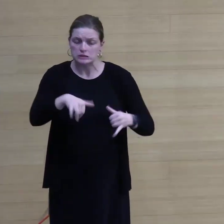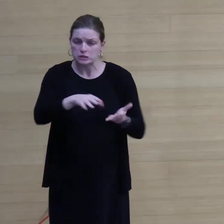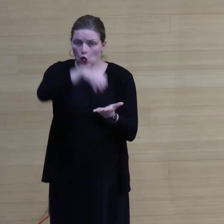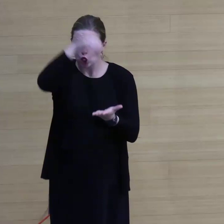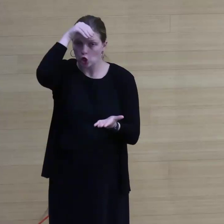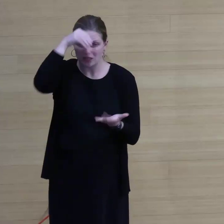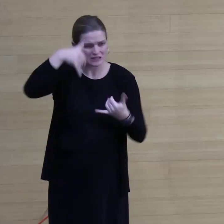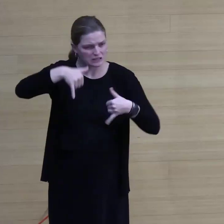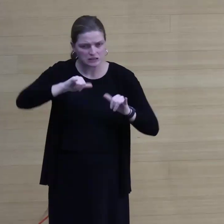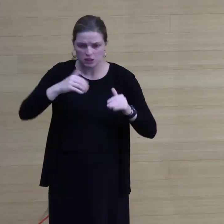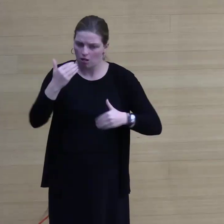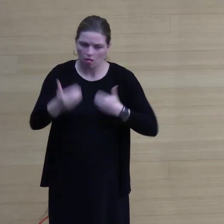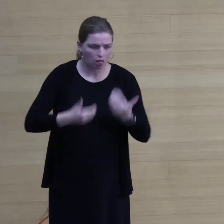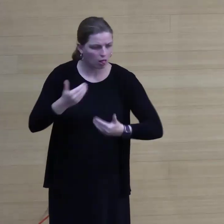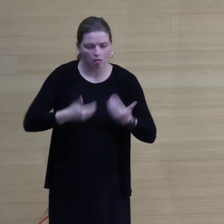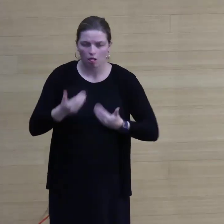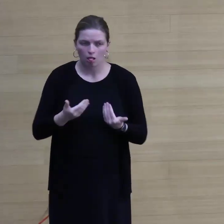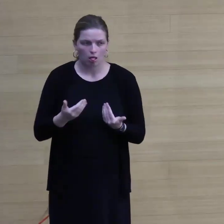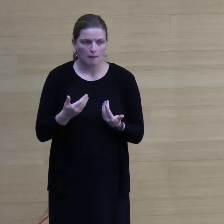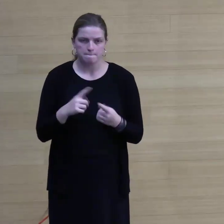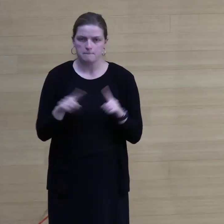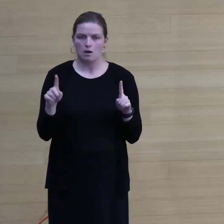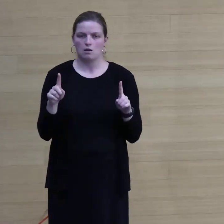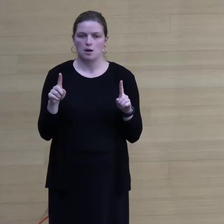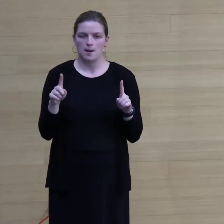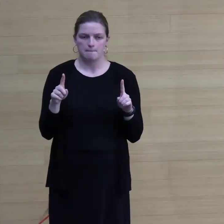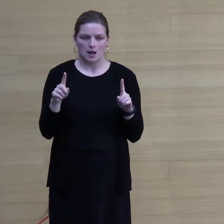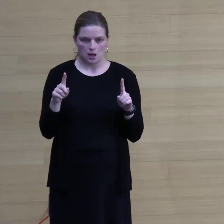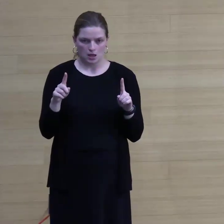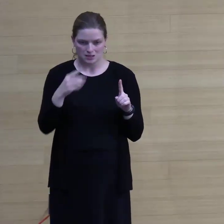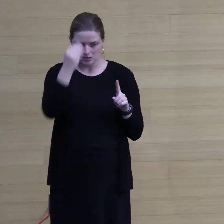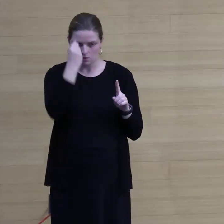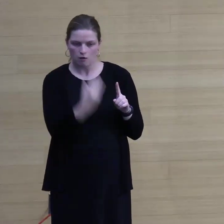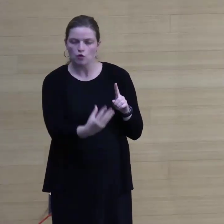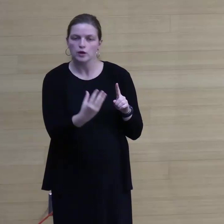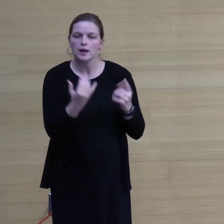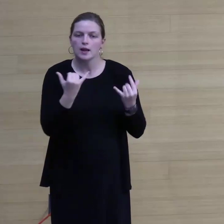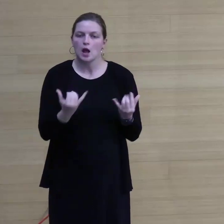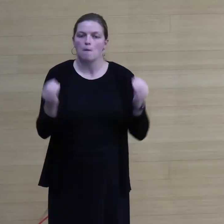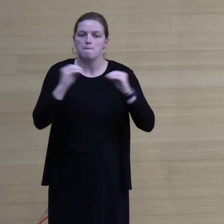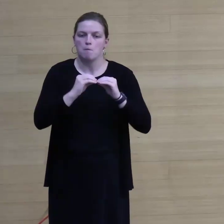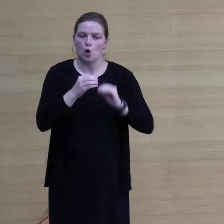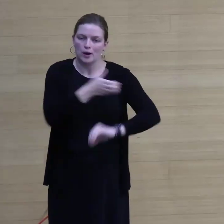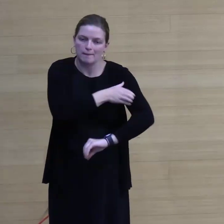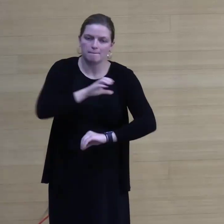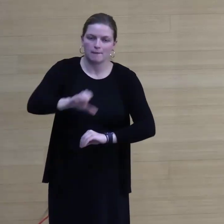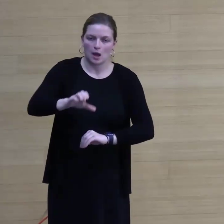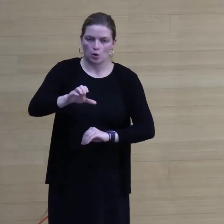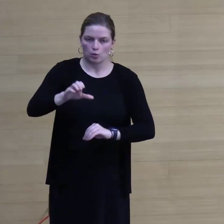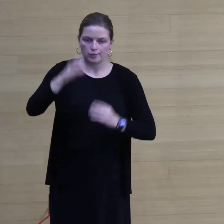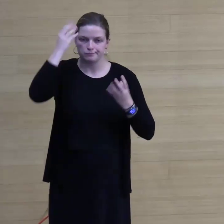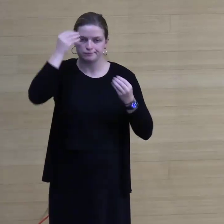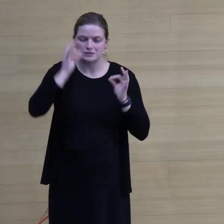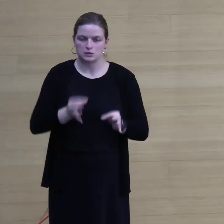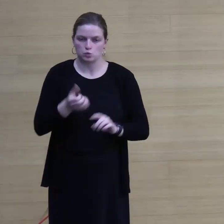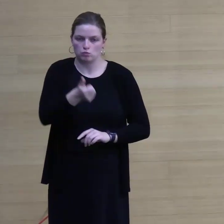learning, she's still going, she's still doing the things, but by giving her the information, she can make a much more empowered decision with